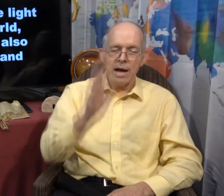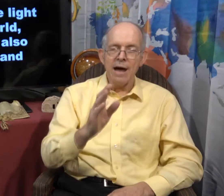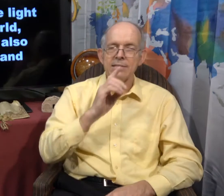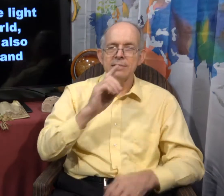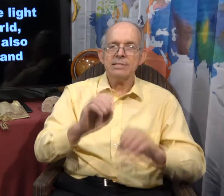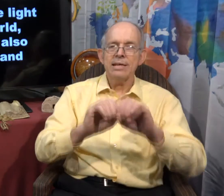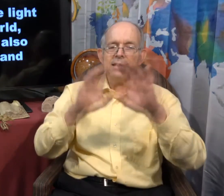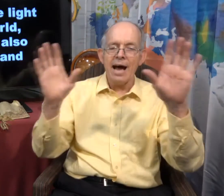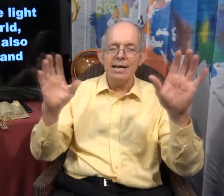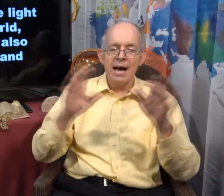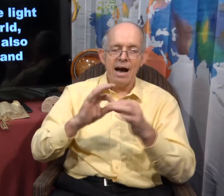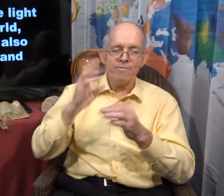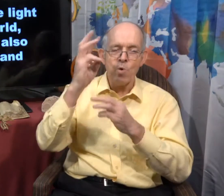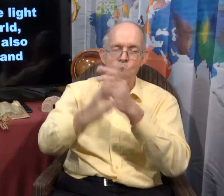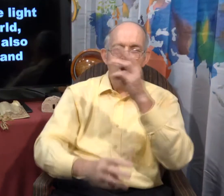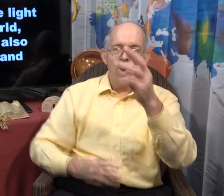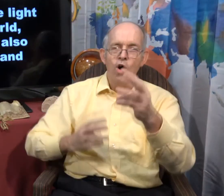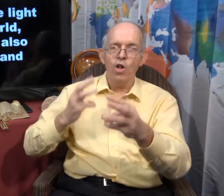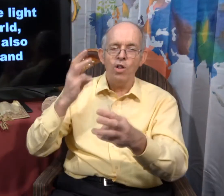God is the light of the world,